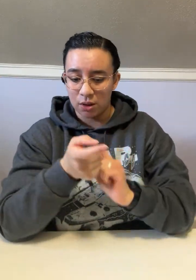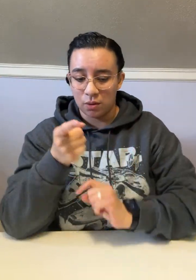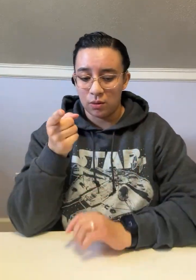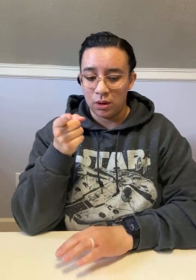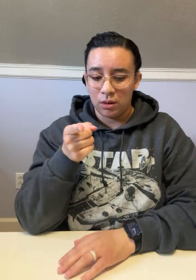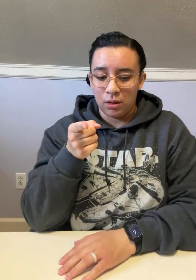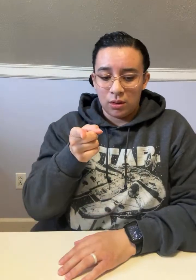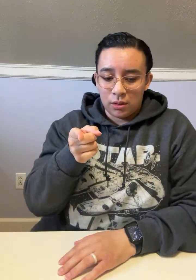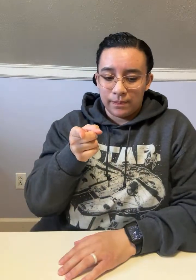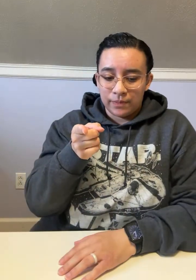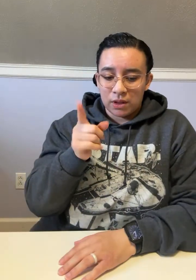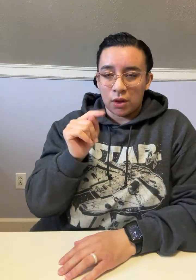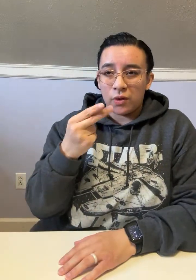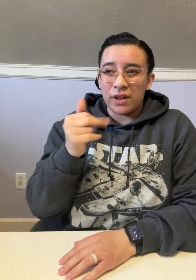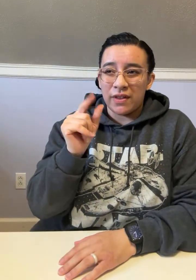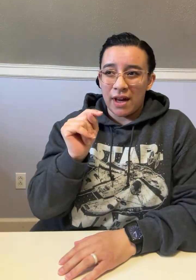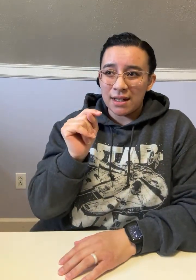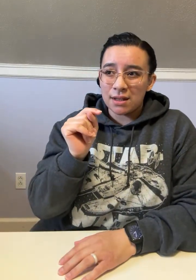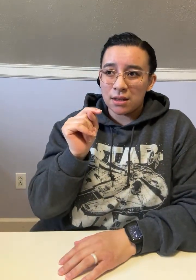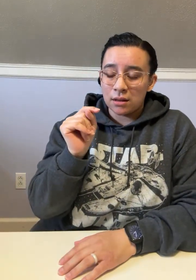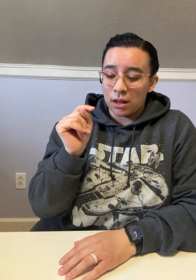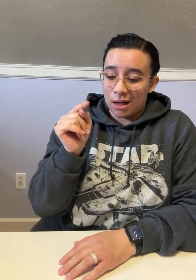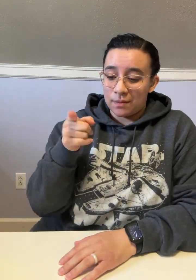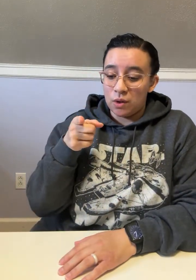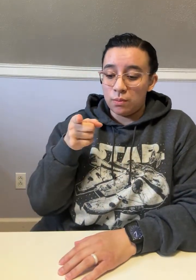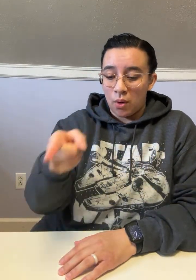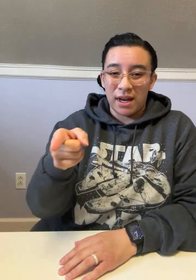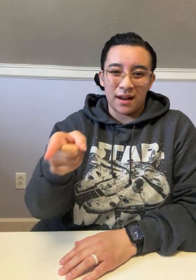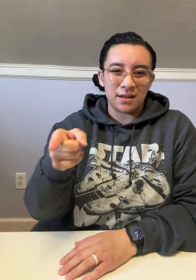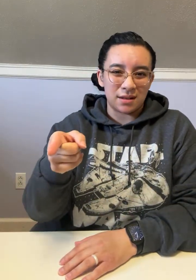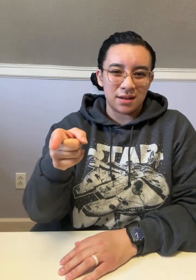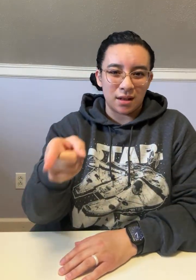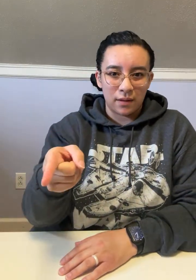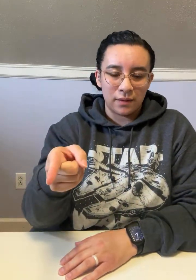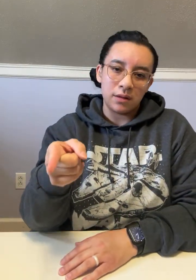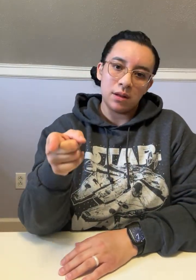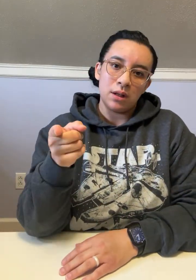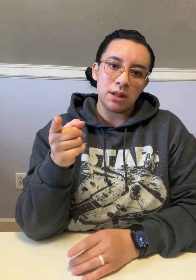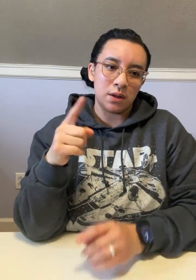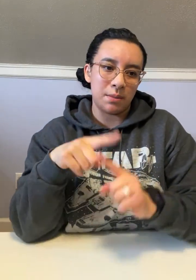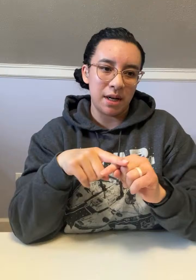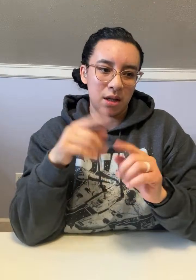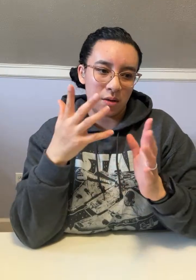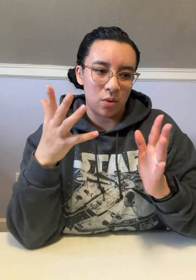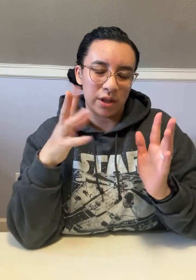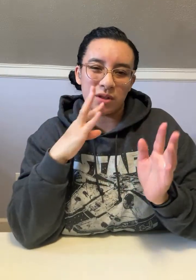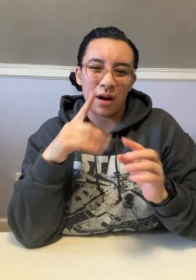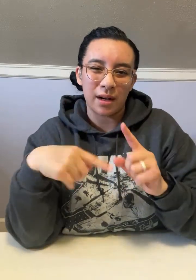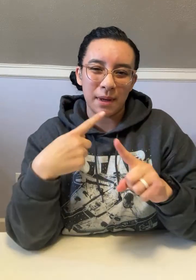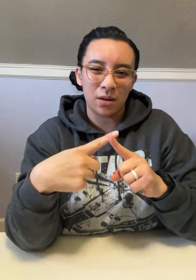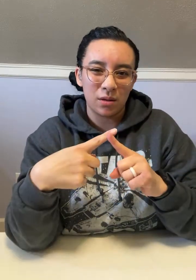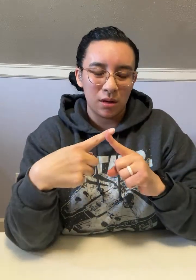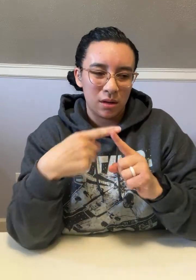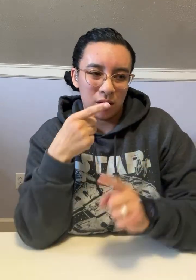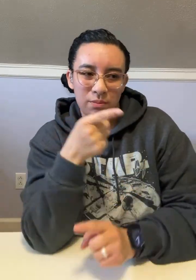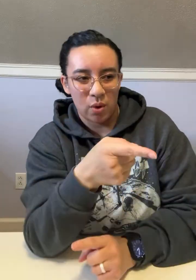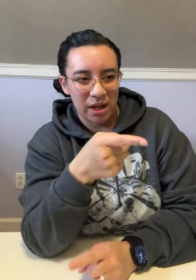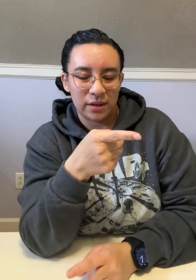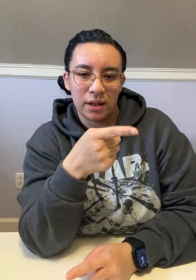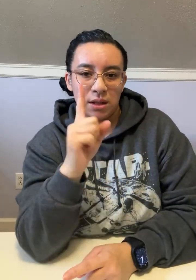into, so for that, you point at the stuff. So depending on what you're talking about, you point at the thing. So you